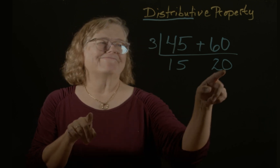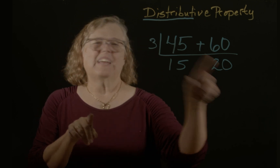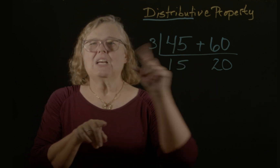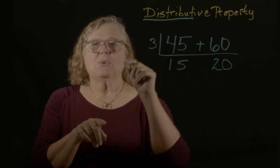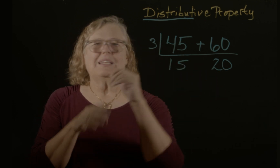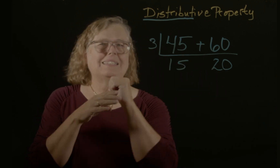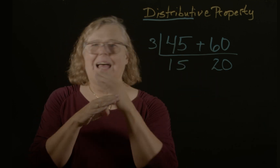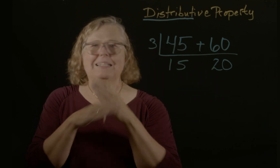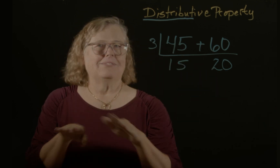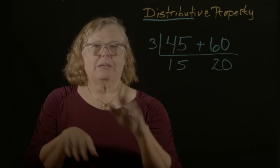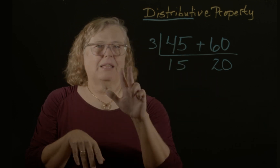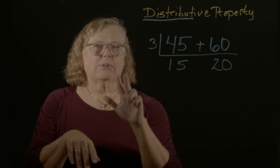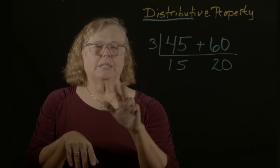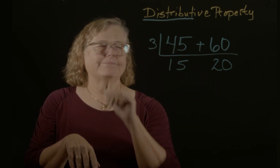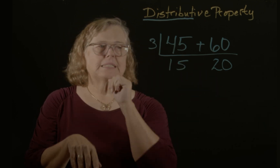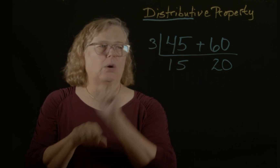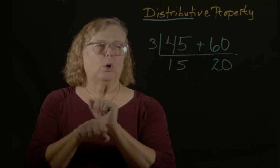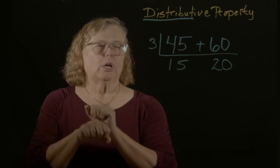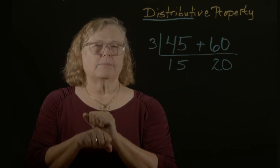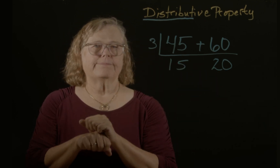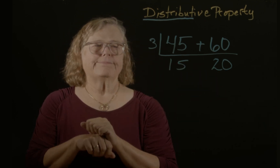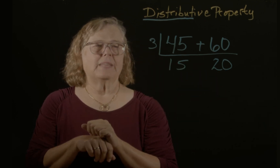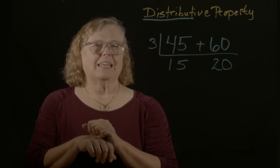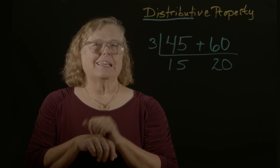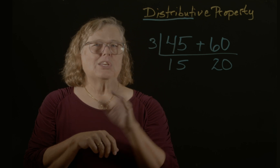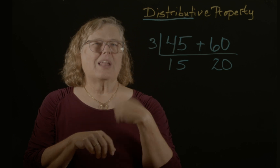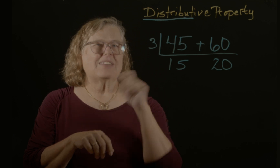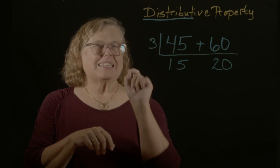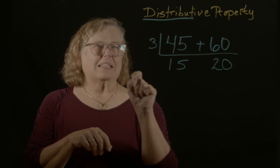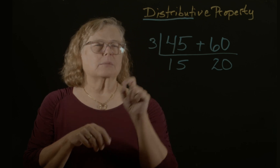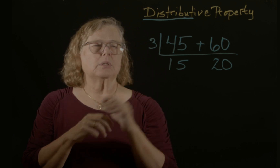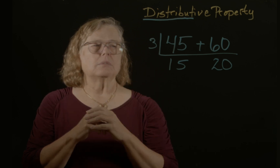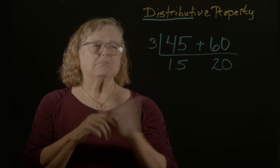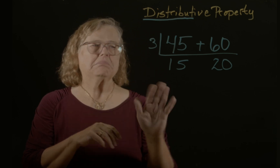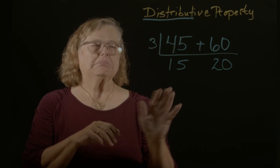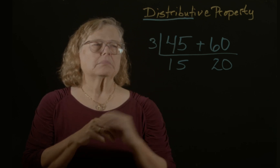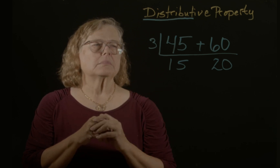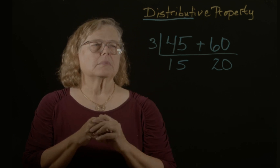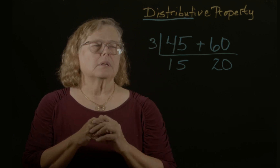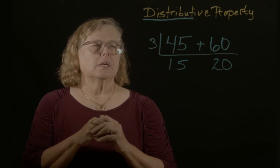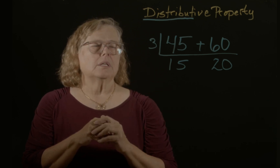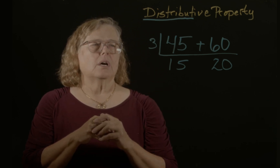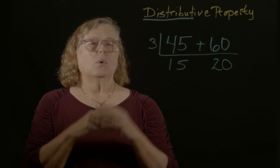Nope. 20 is not divisible by 3, so that won't work. It would have a decimal. Can't